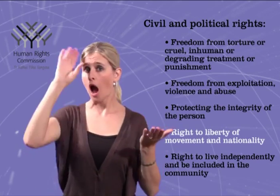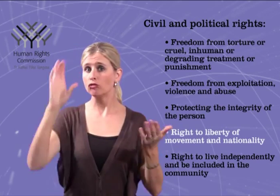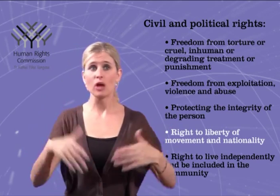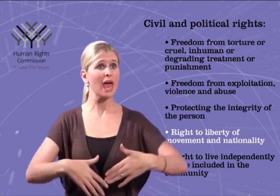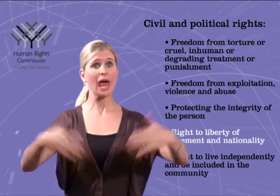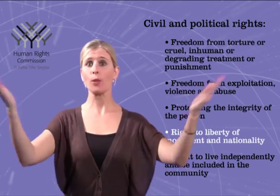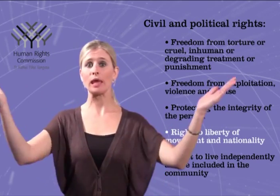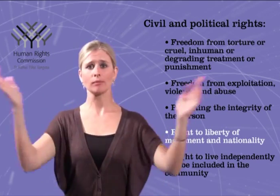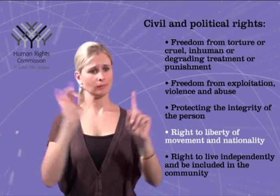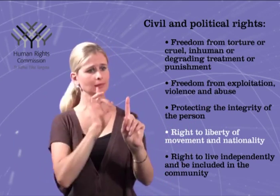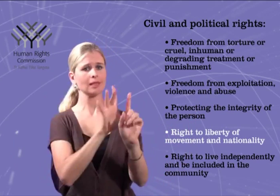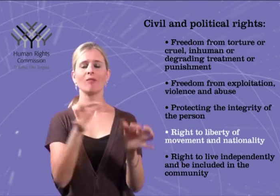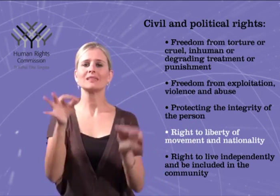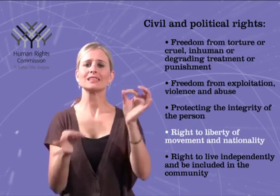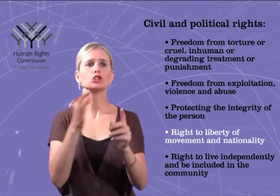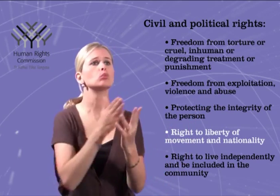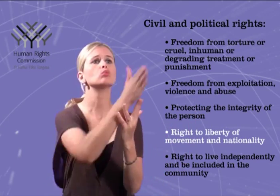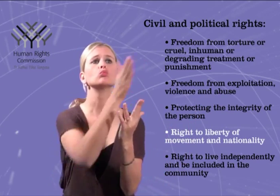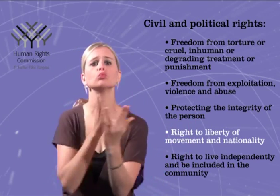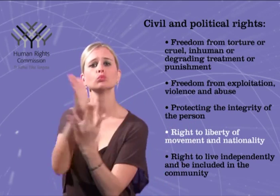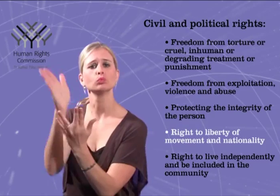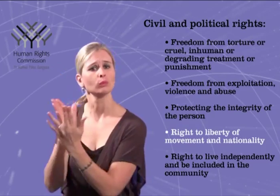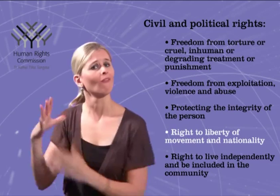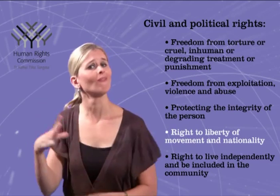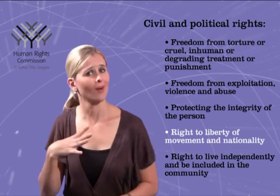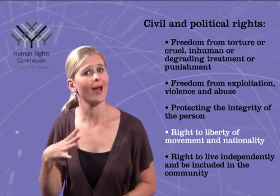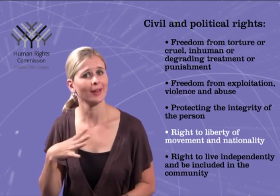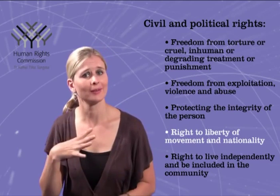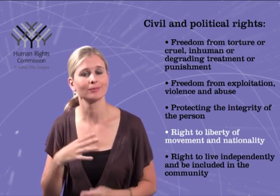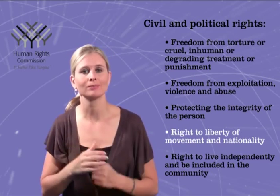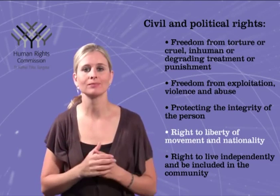right to liberty of movement and nationality,